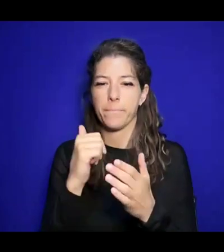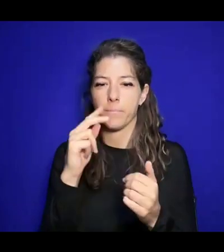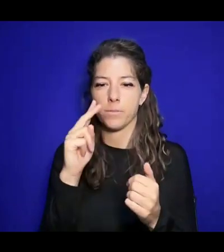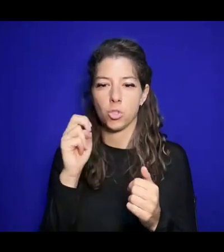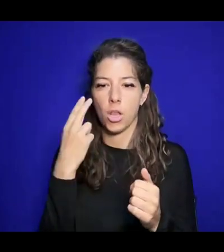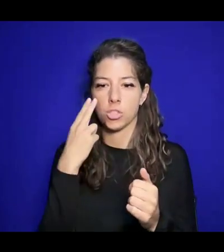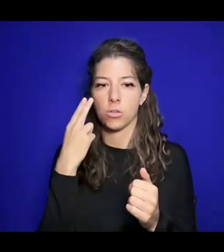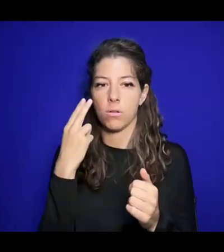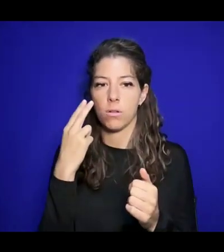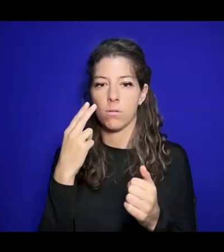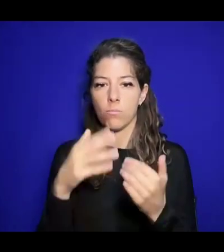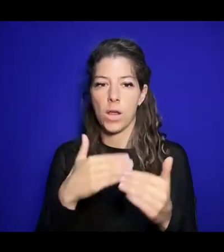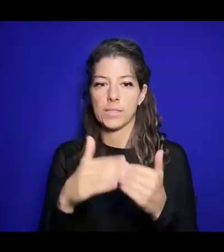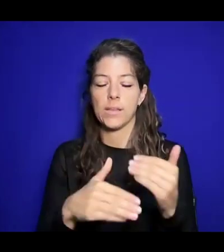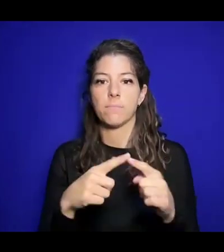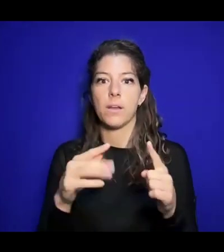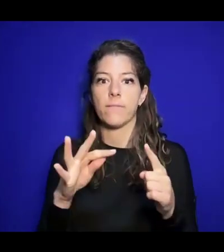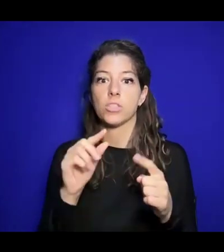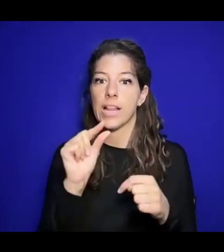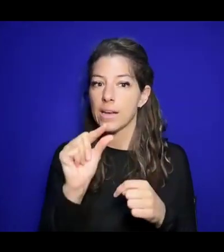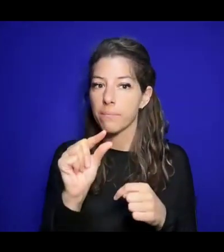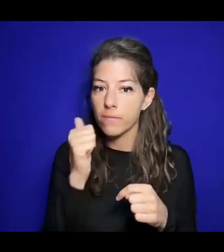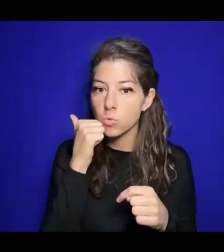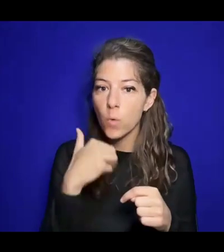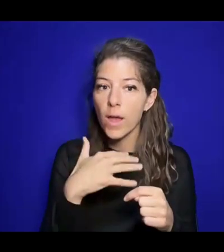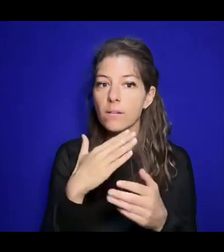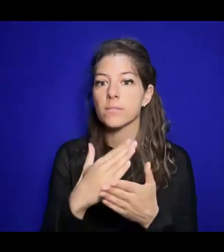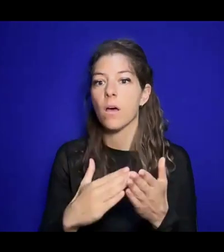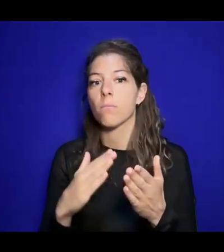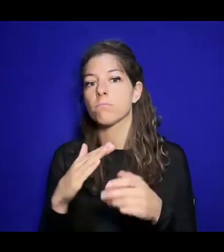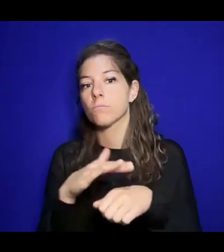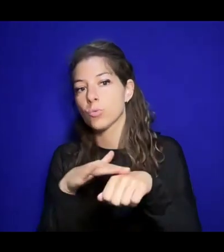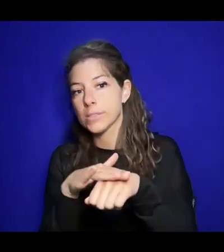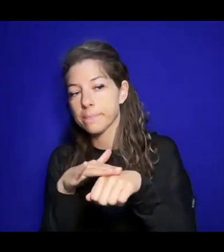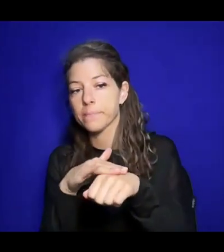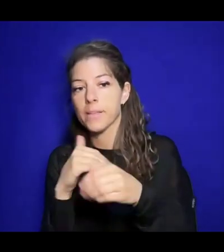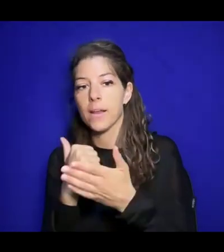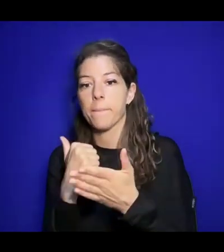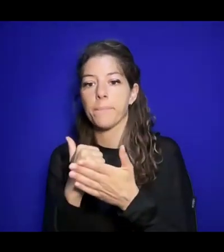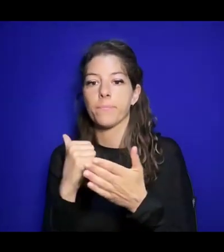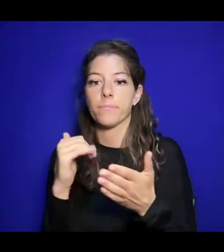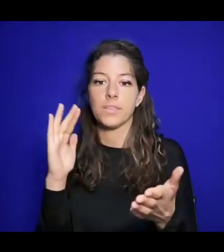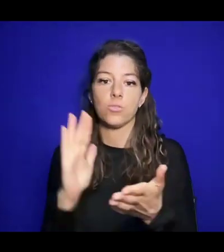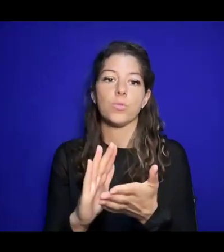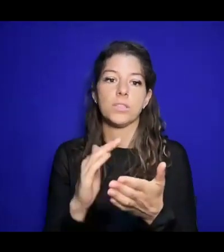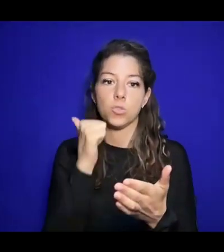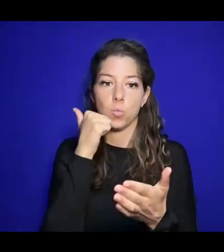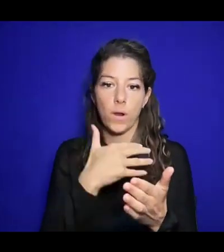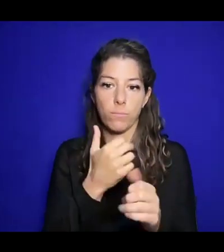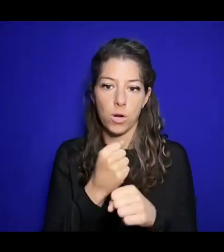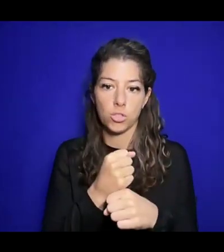neurological process, but if you have just a little bit of sweat, there are some topical creams that help decrease sweat